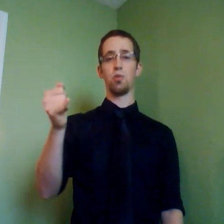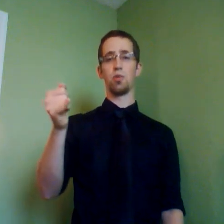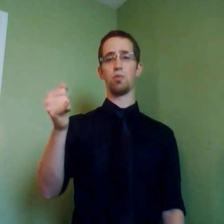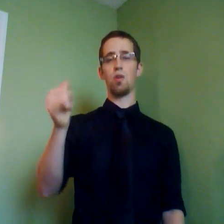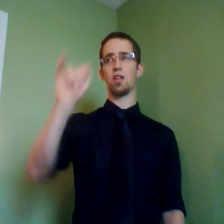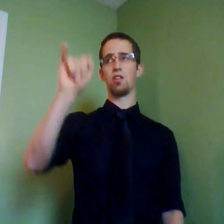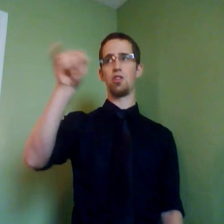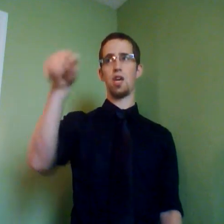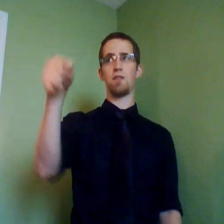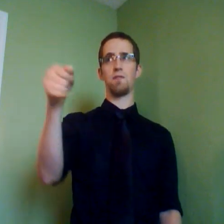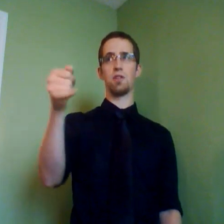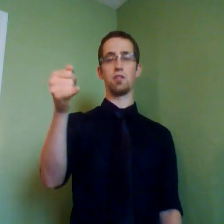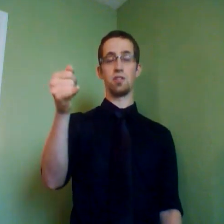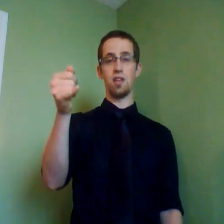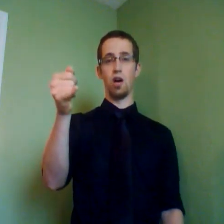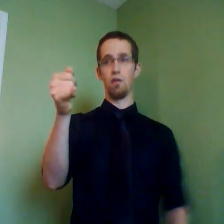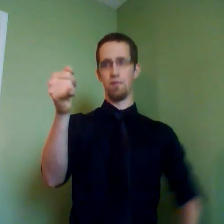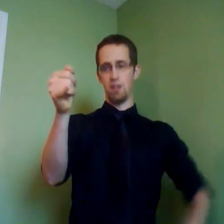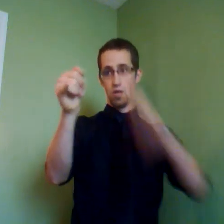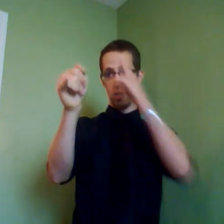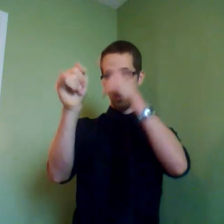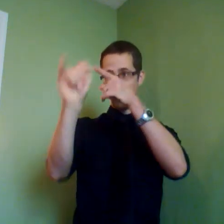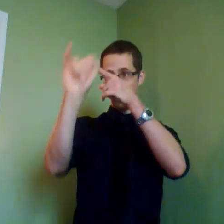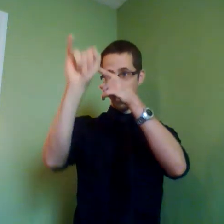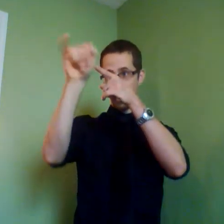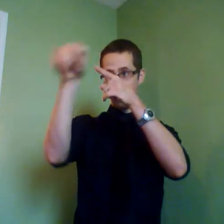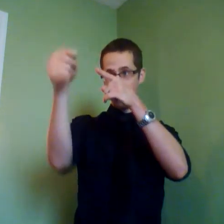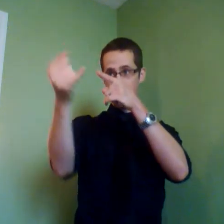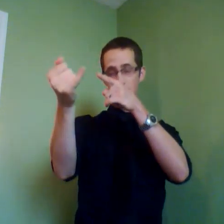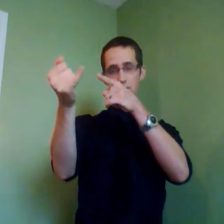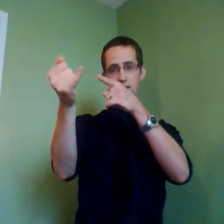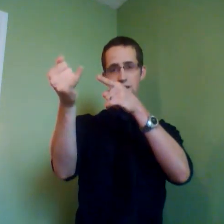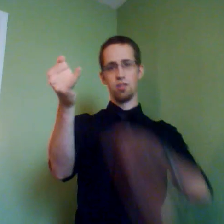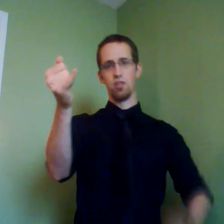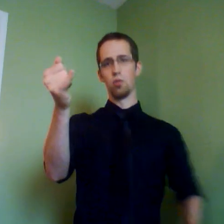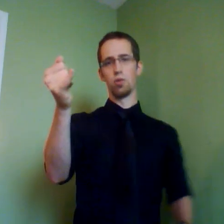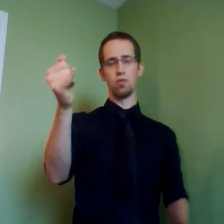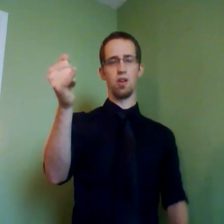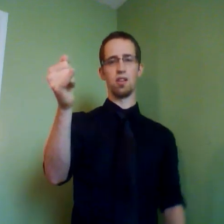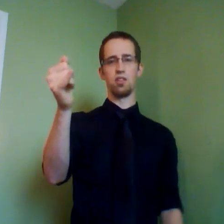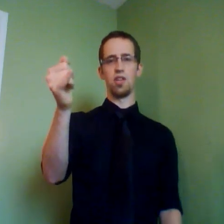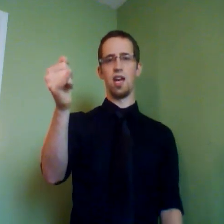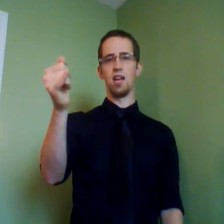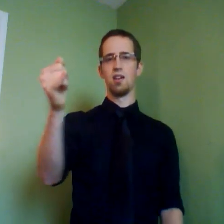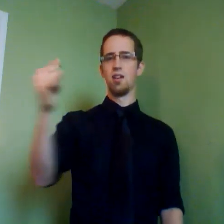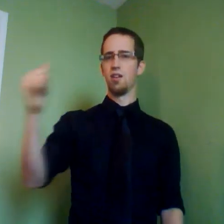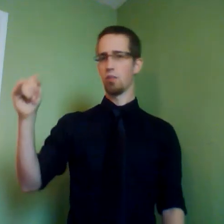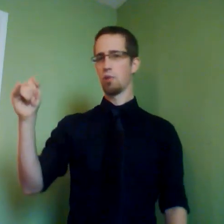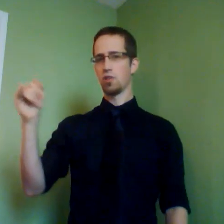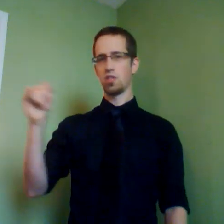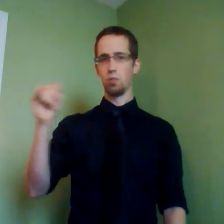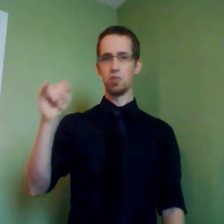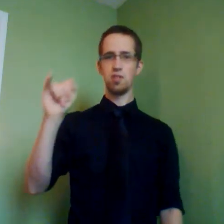are drawing the J for yourself, that when you see it, you are drawing the J. The other person will see